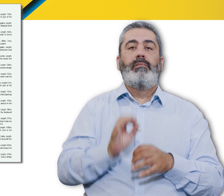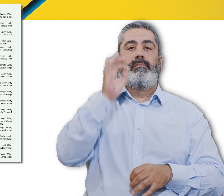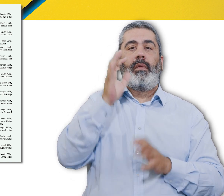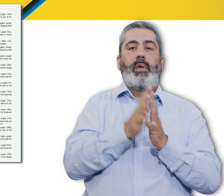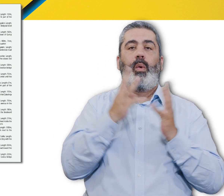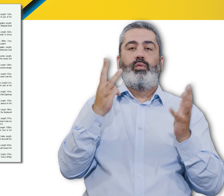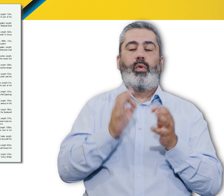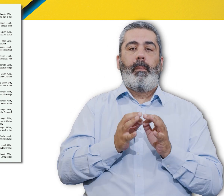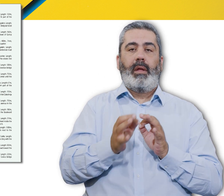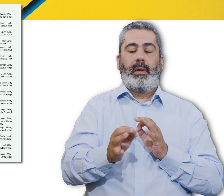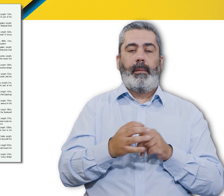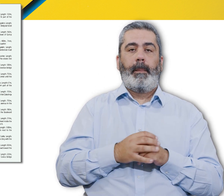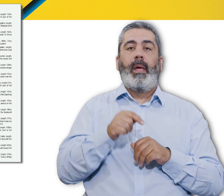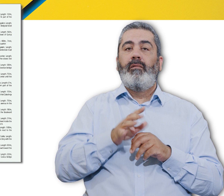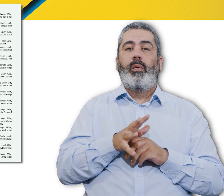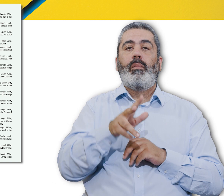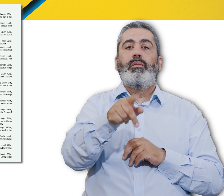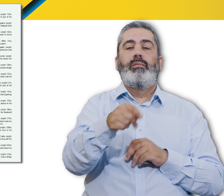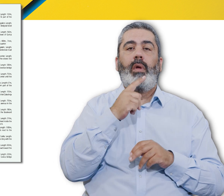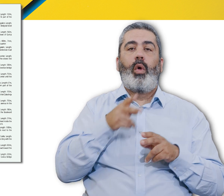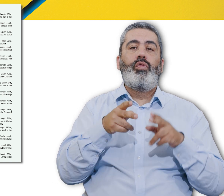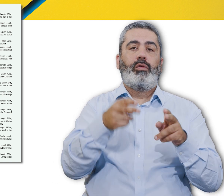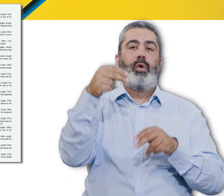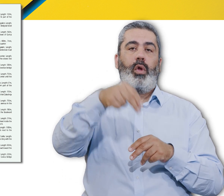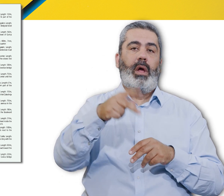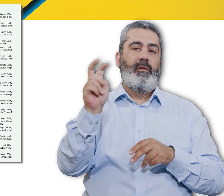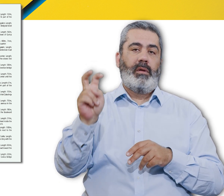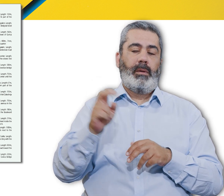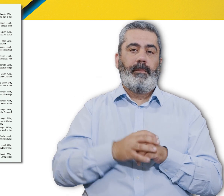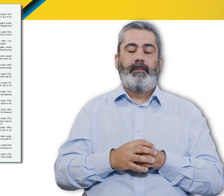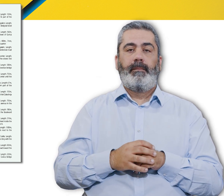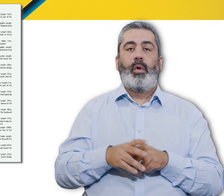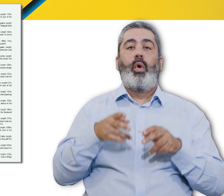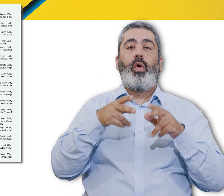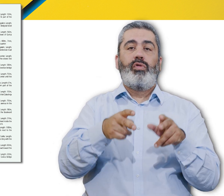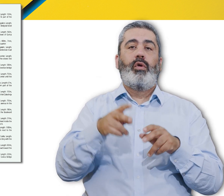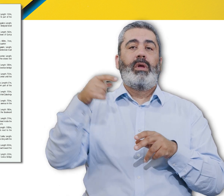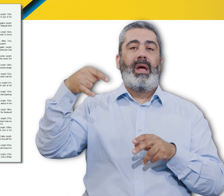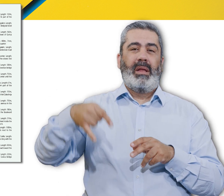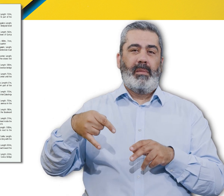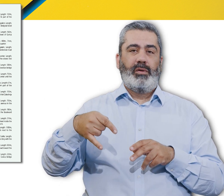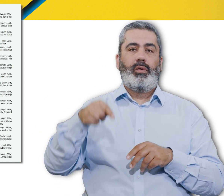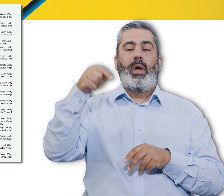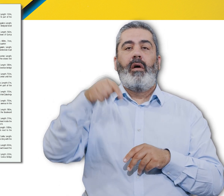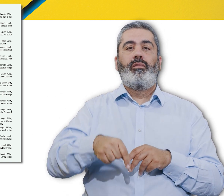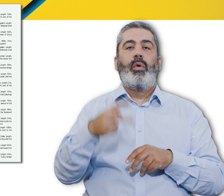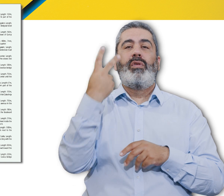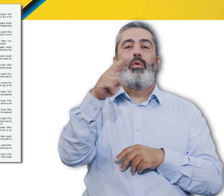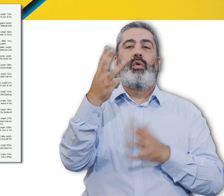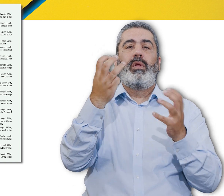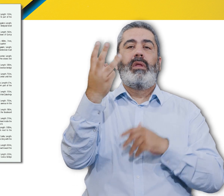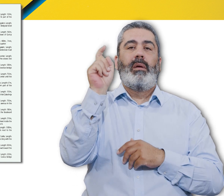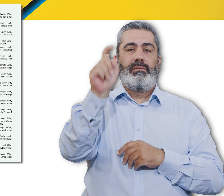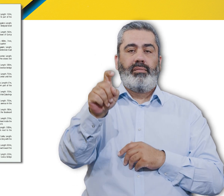2 min, elevation, 10 m. Is situated on the SE part of the medieval complex.